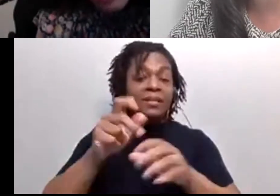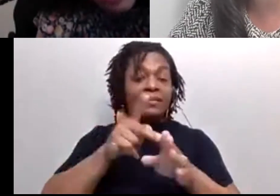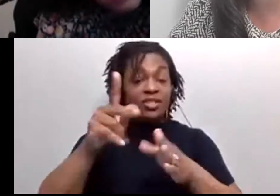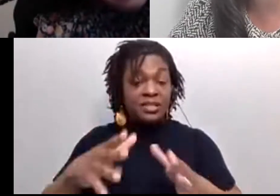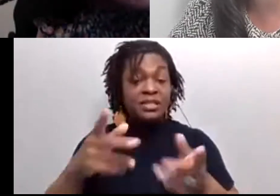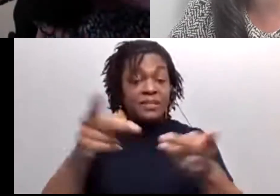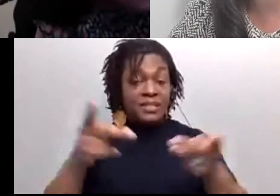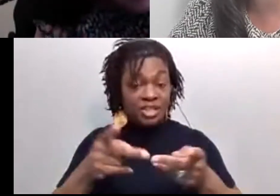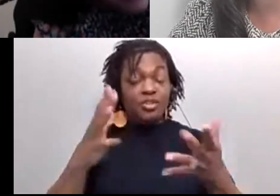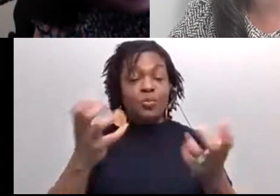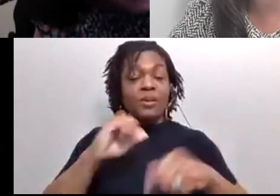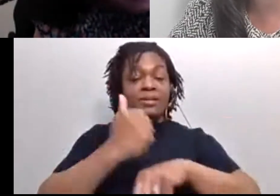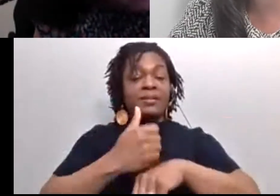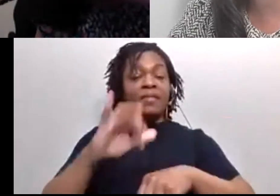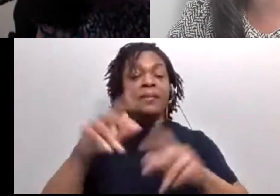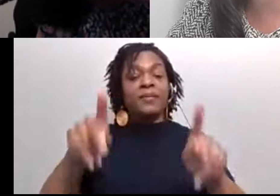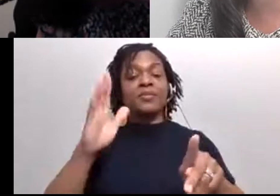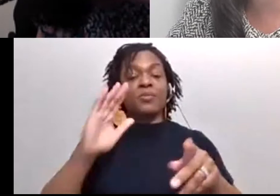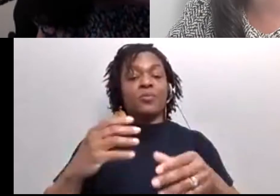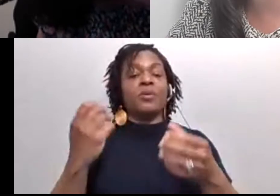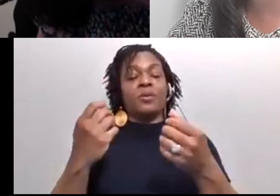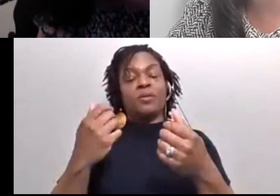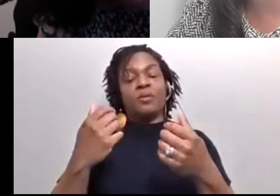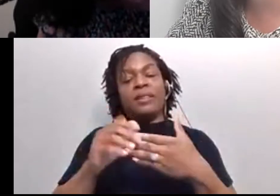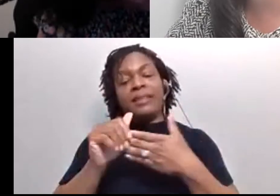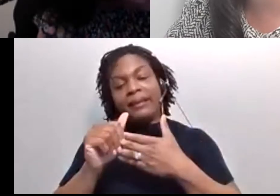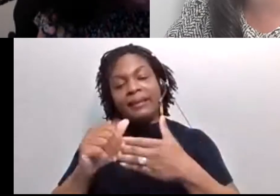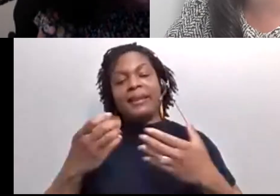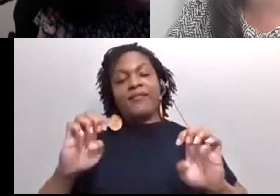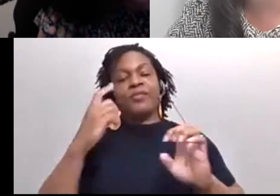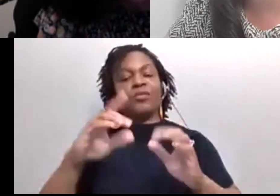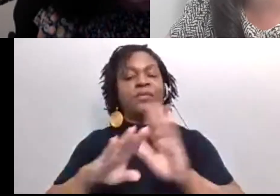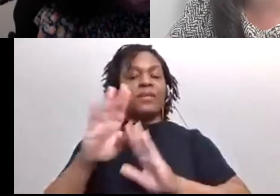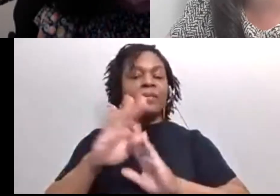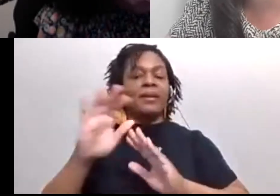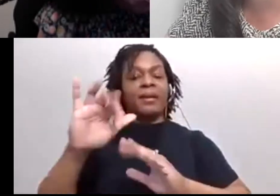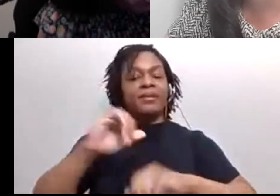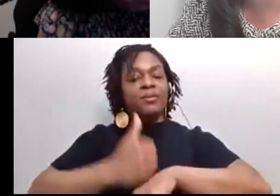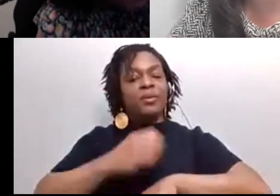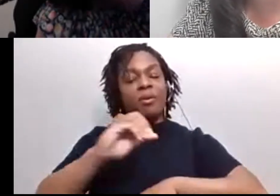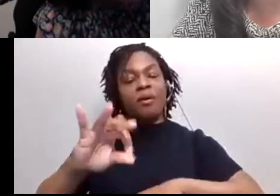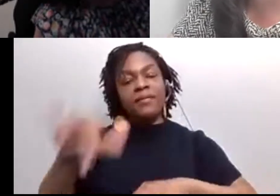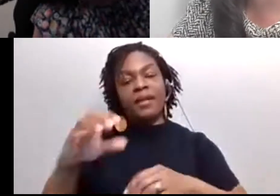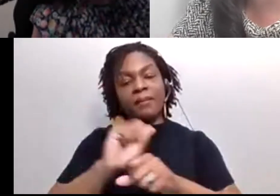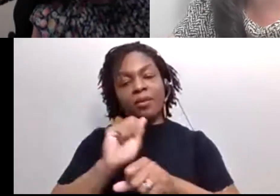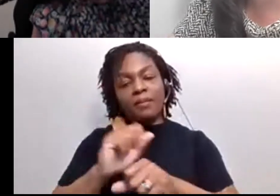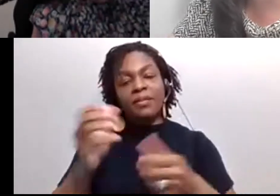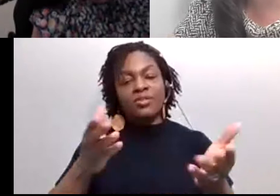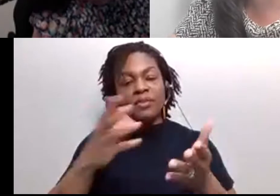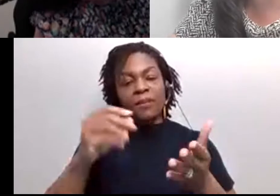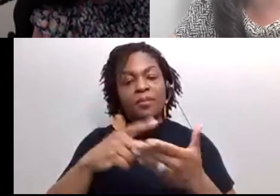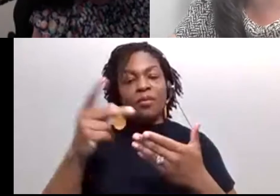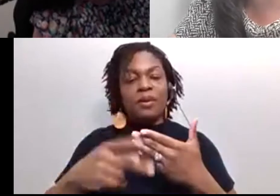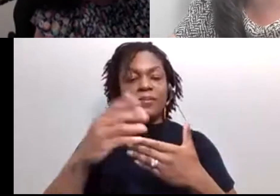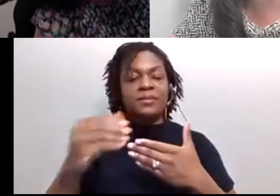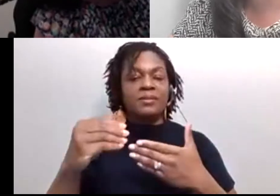and implementation of supported employment services and programs for individuals with behavioral health conditions, including serious mental illness and